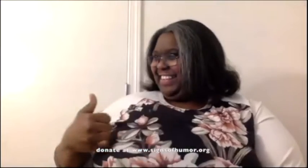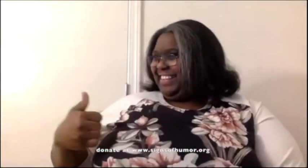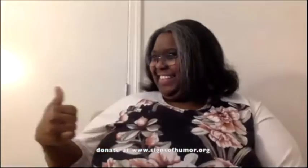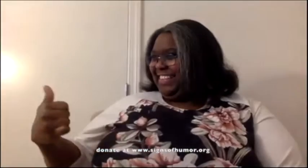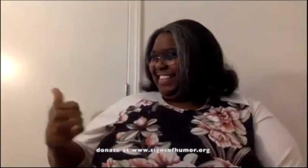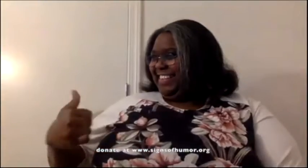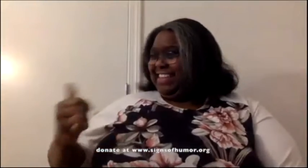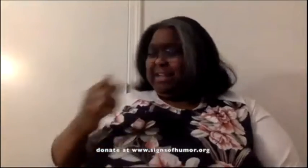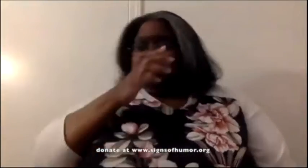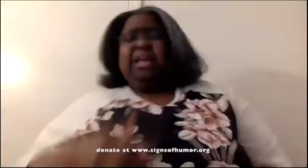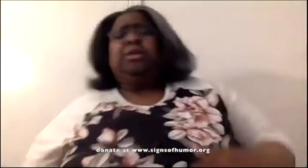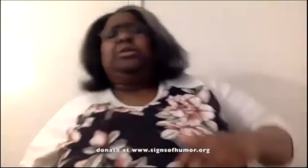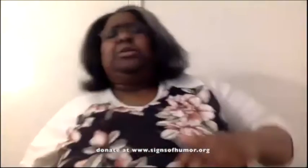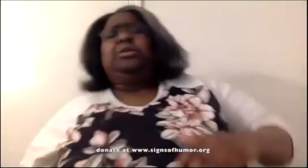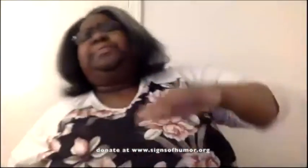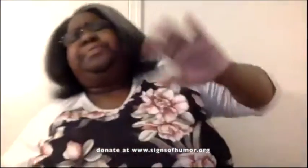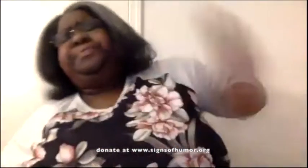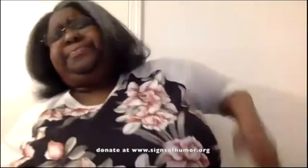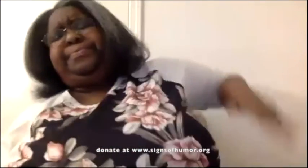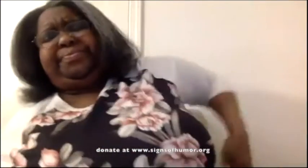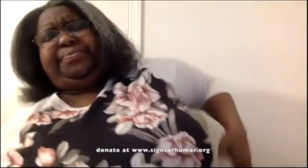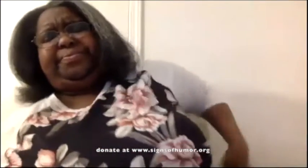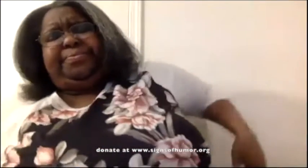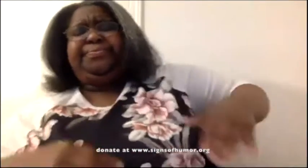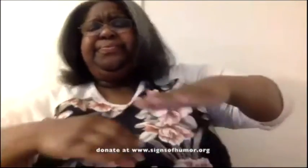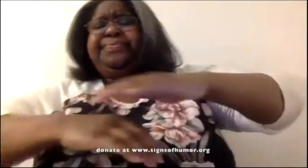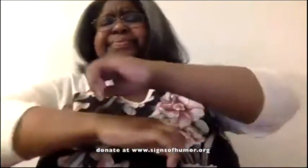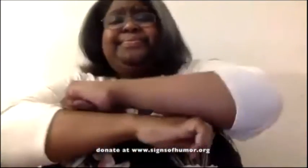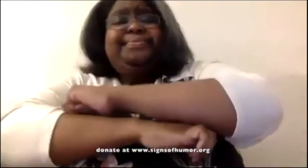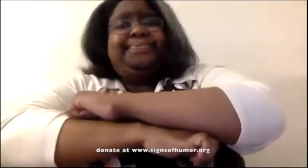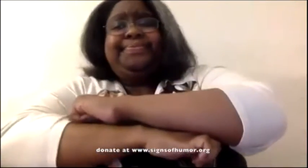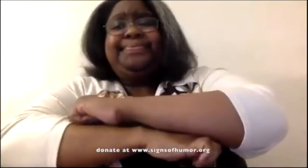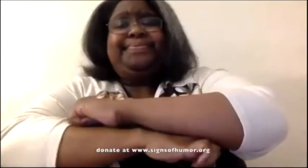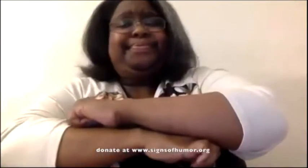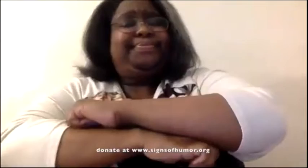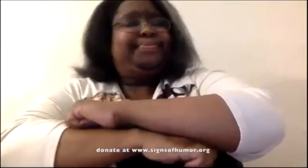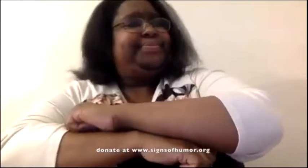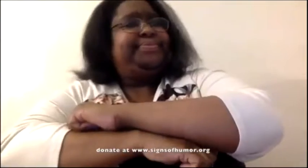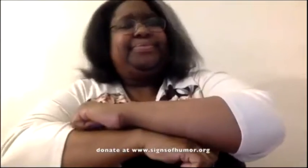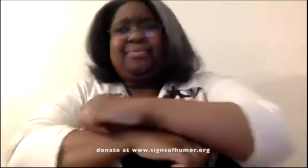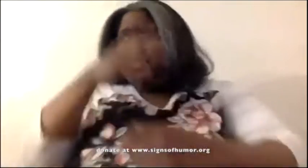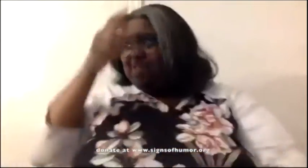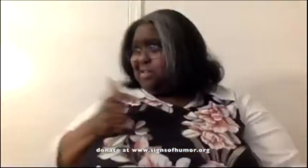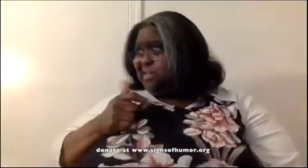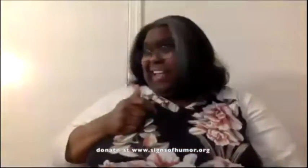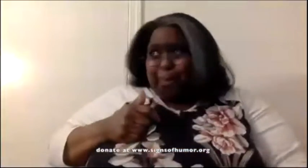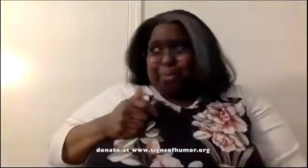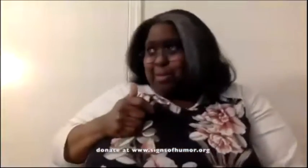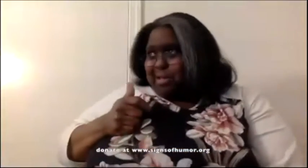the lighter and starts lighting it underneath my mom's butt while